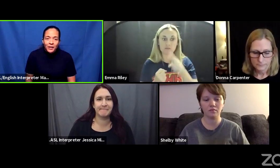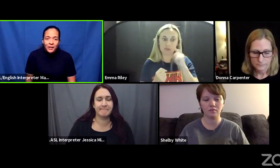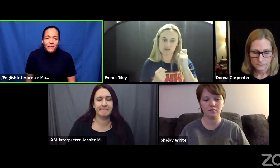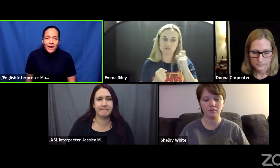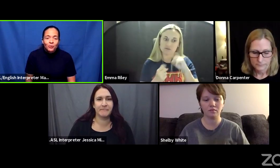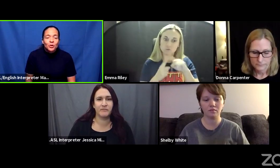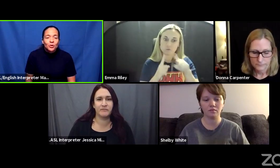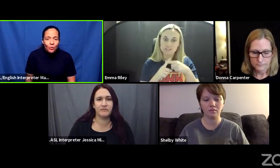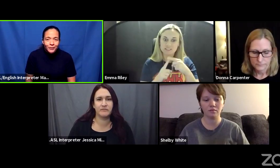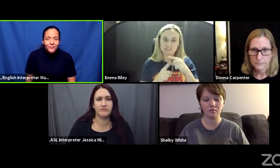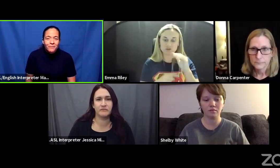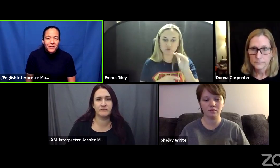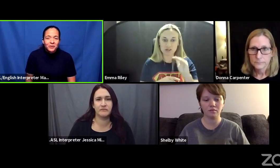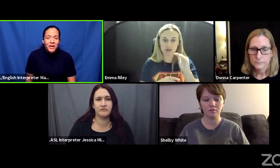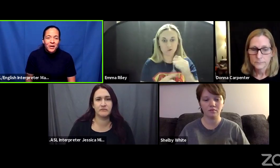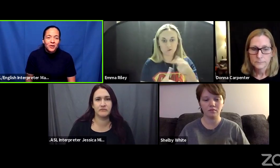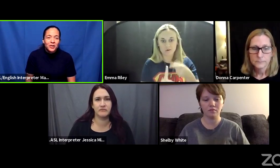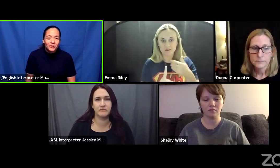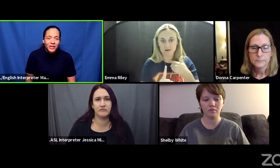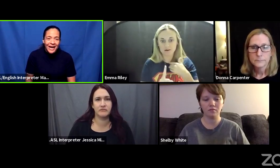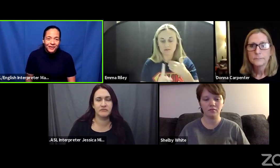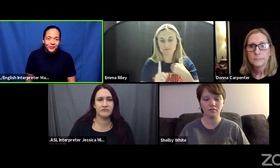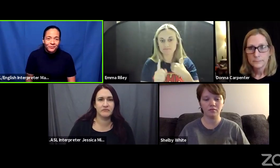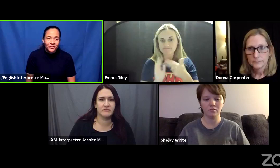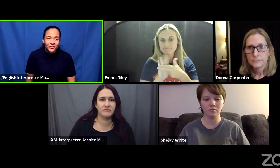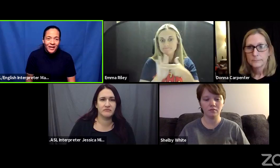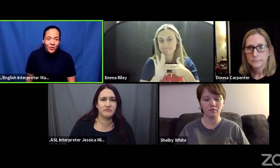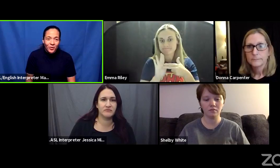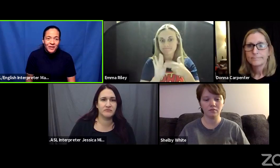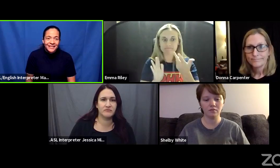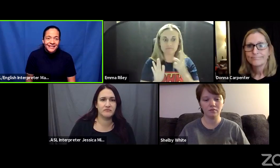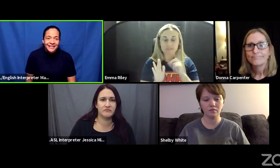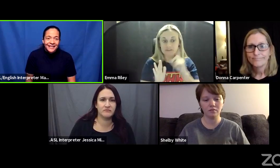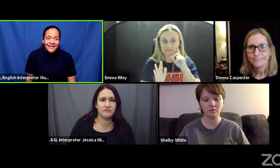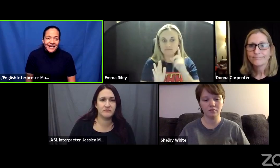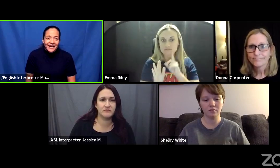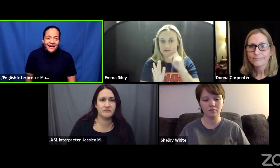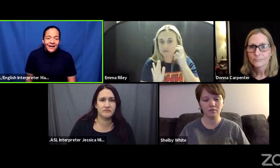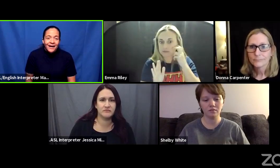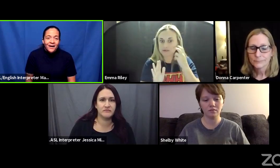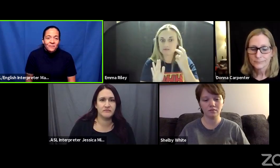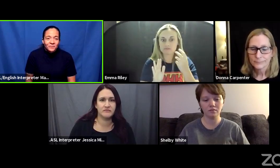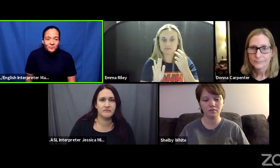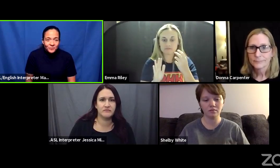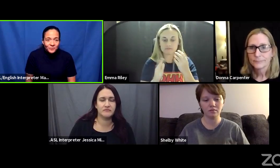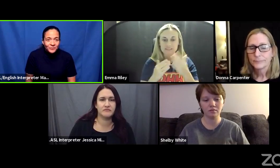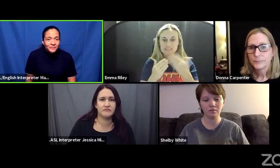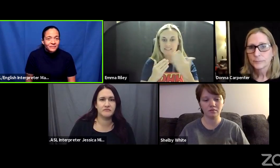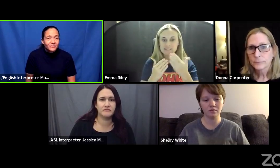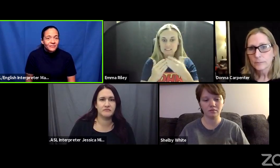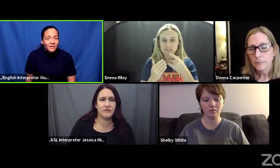don't forget about your mental health and your child's mental health.